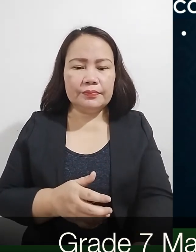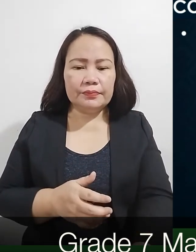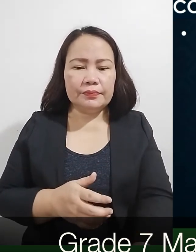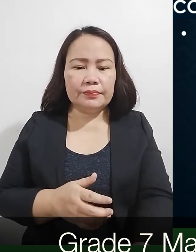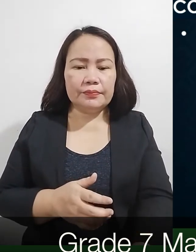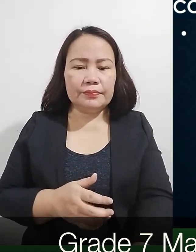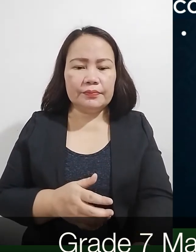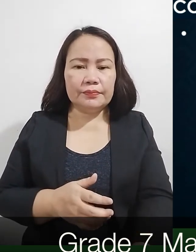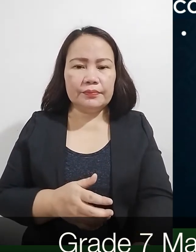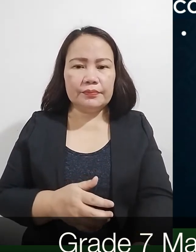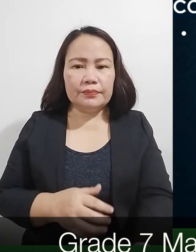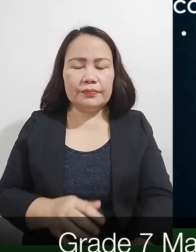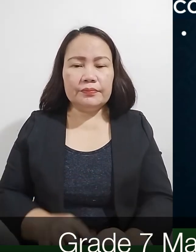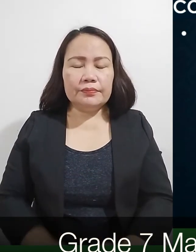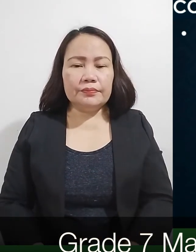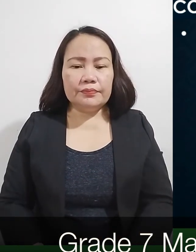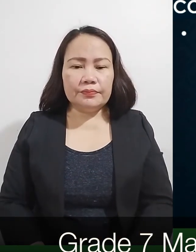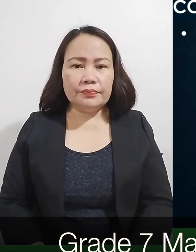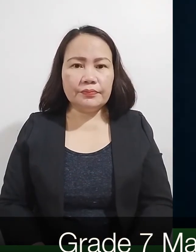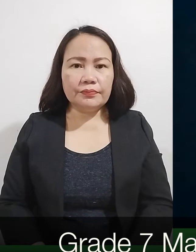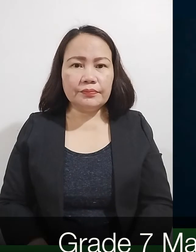4/6. Okay.